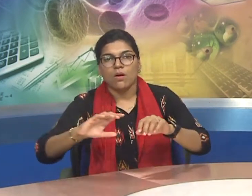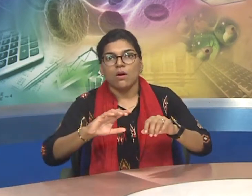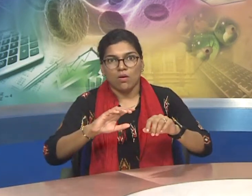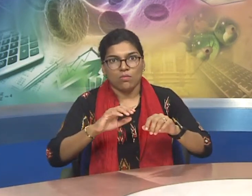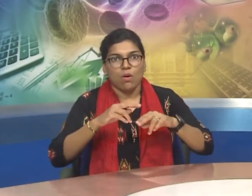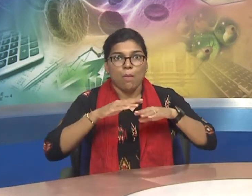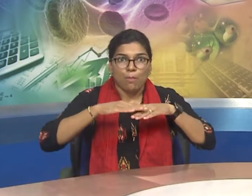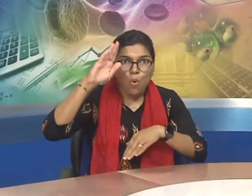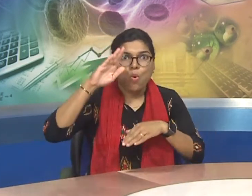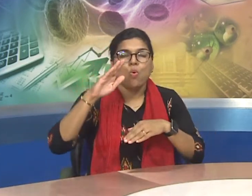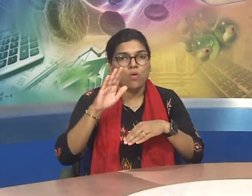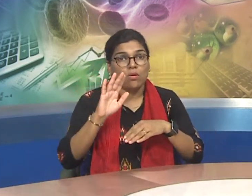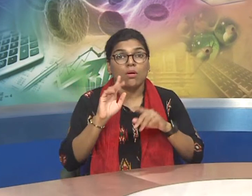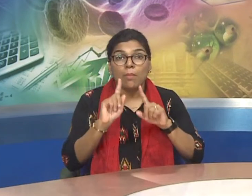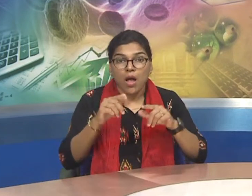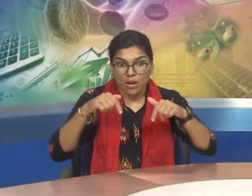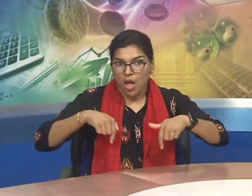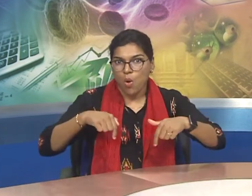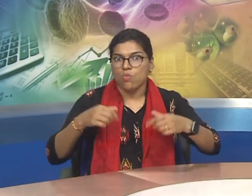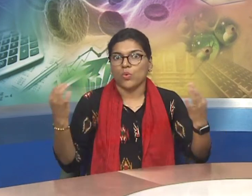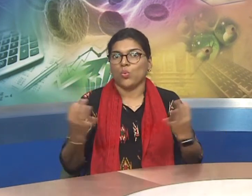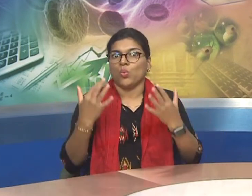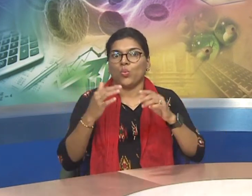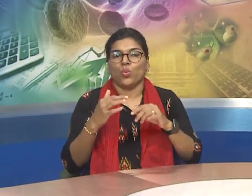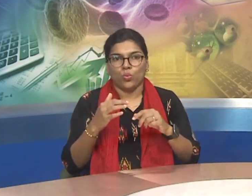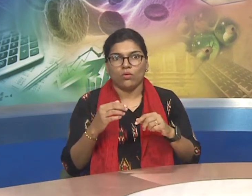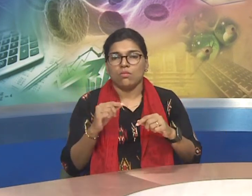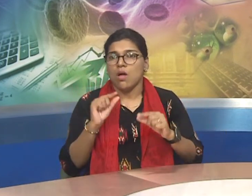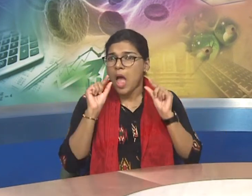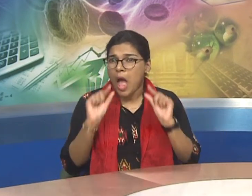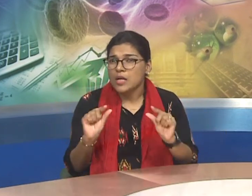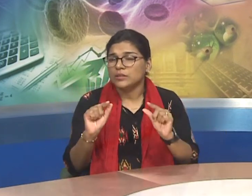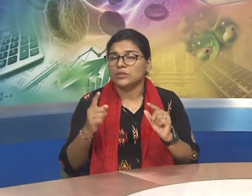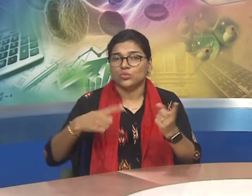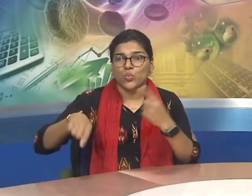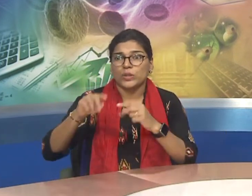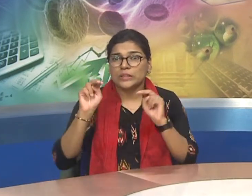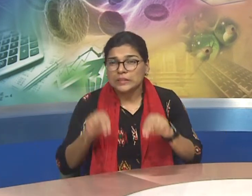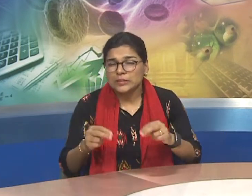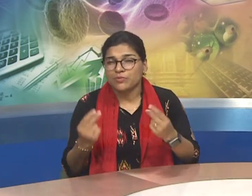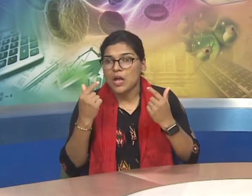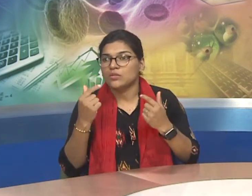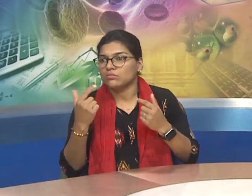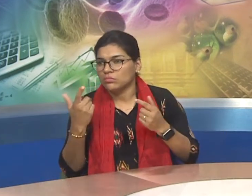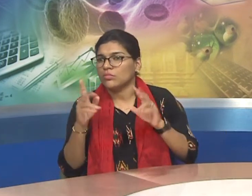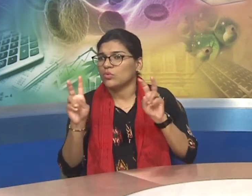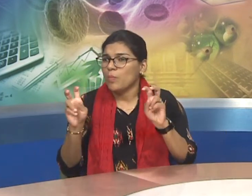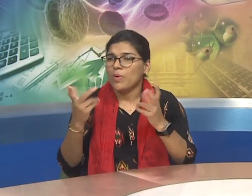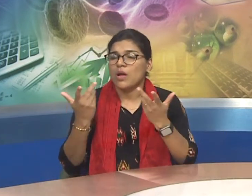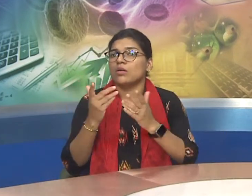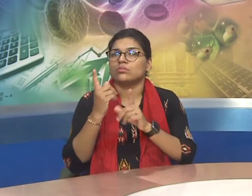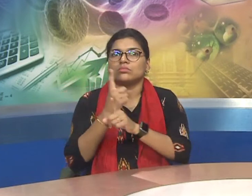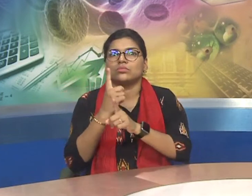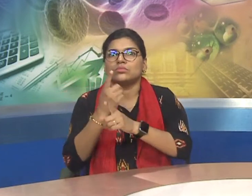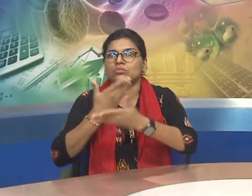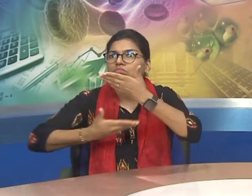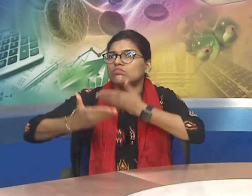time consuming. Therefore, there is urgent need to computerize libraries and to